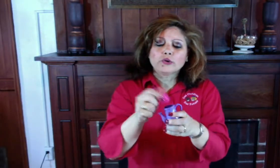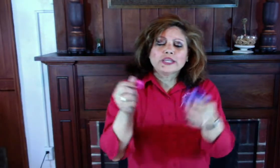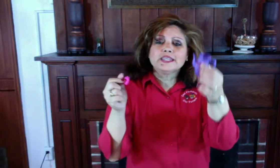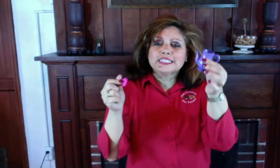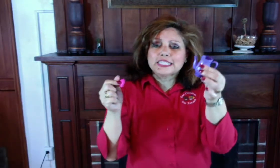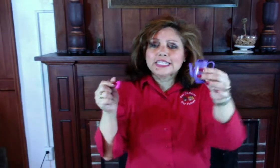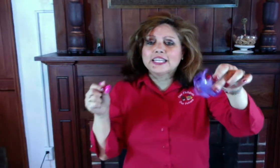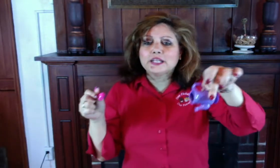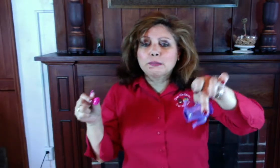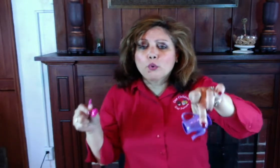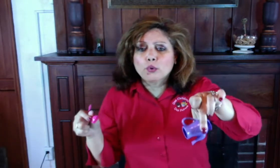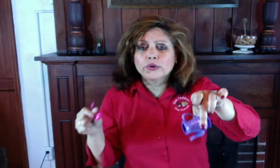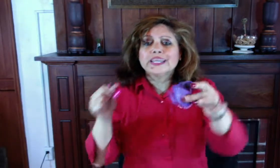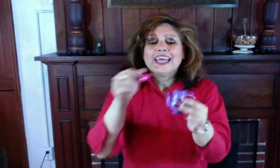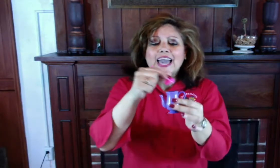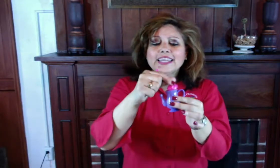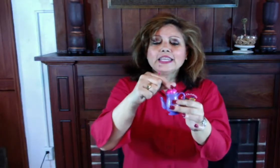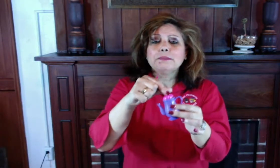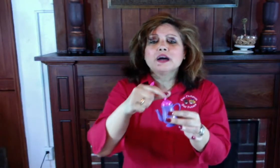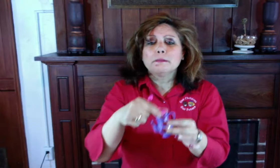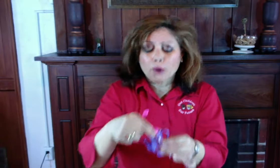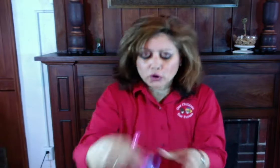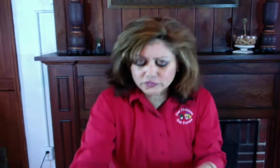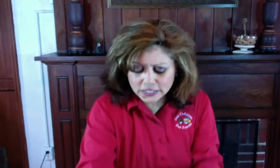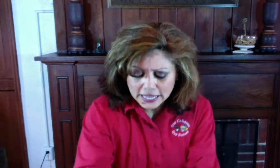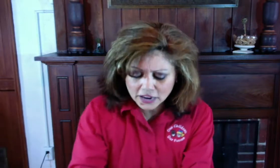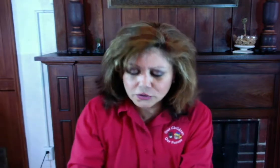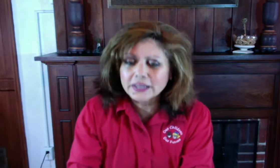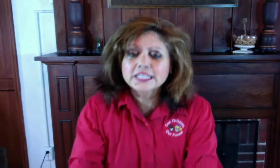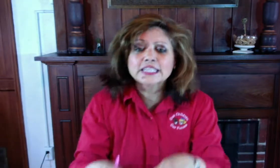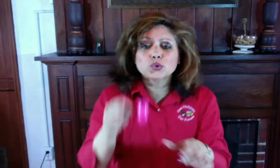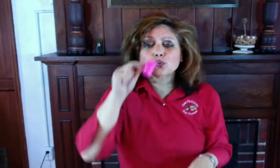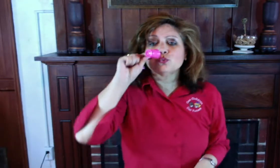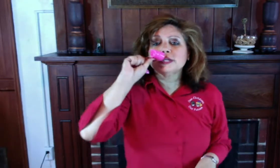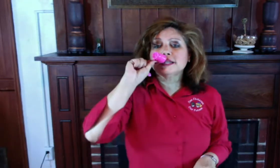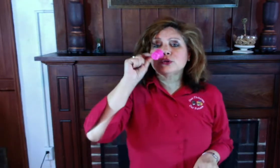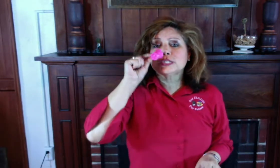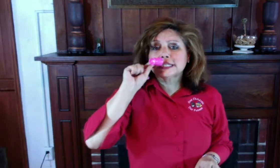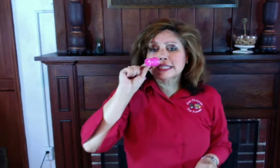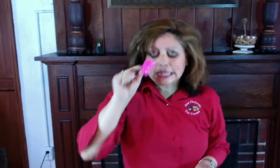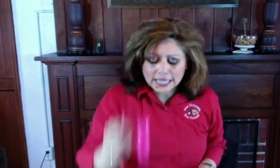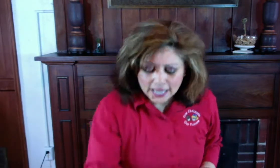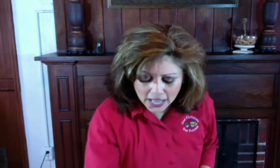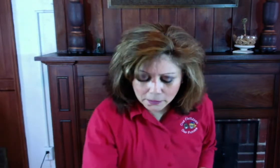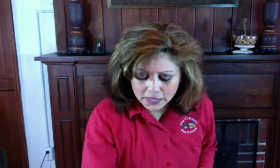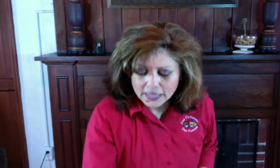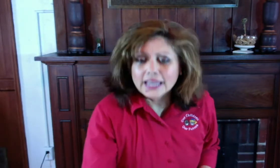in the tea, and then they pour it, and then they become part of it. Everybody gets to drink their tea, and they can